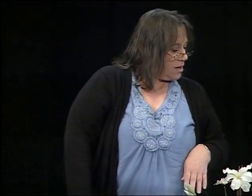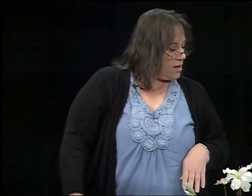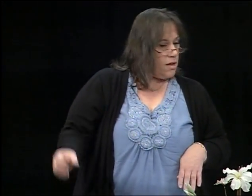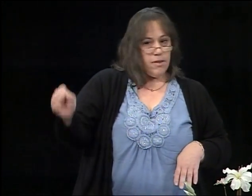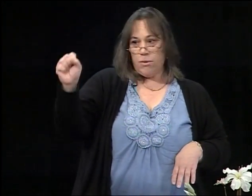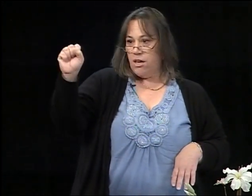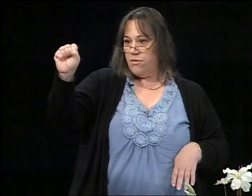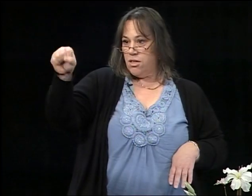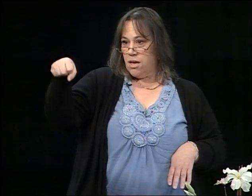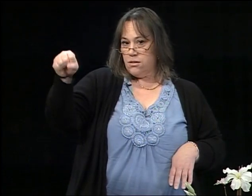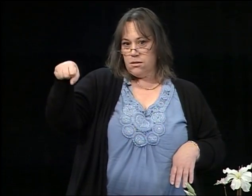Then we have yes